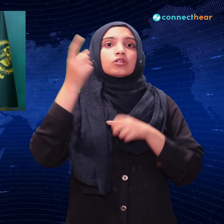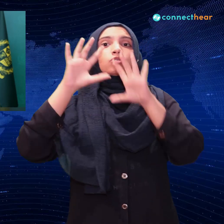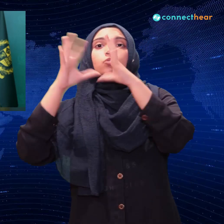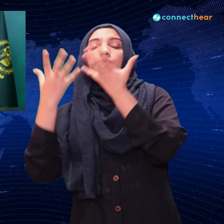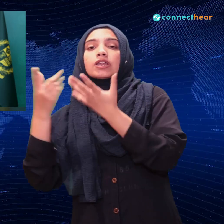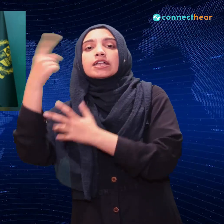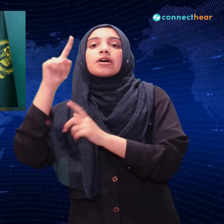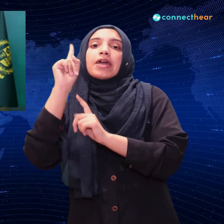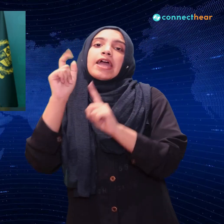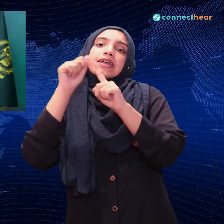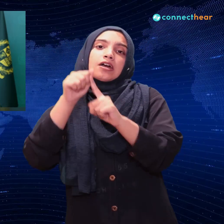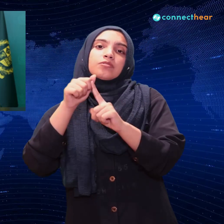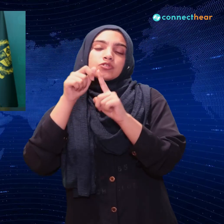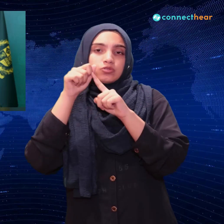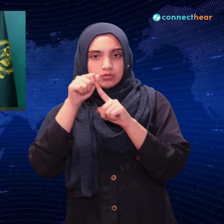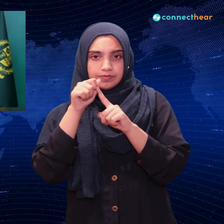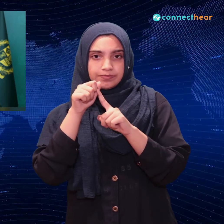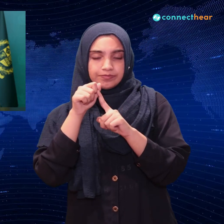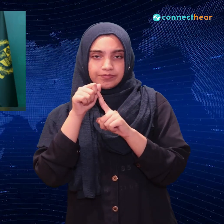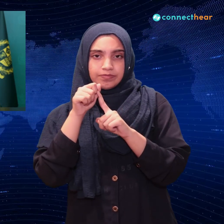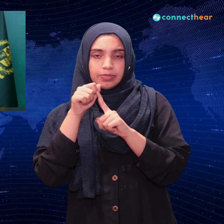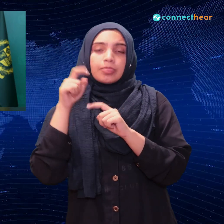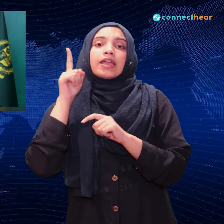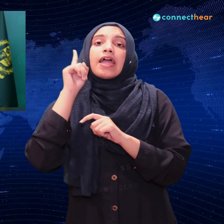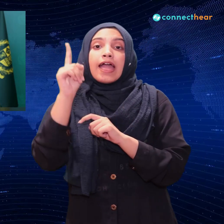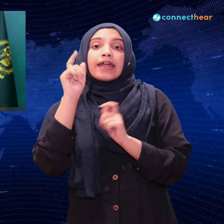do a deep analysis of why